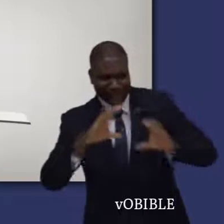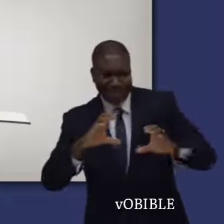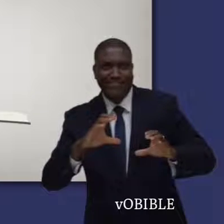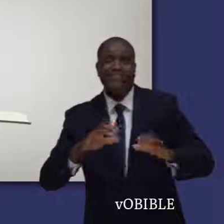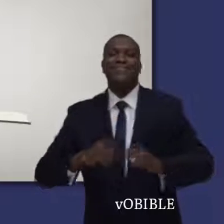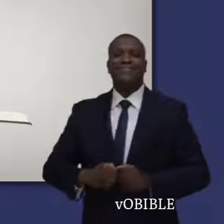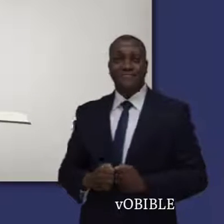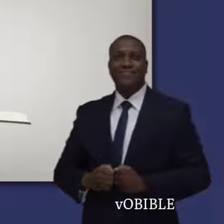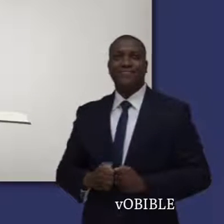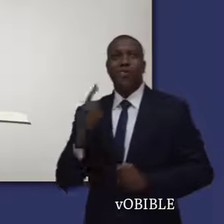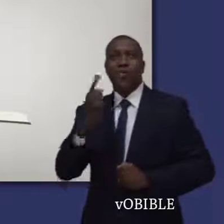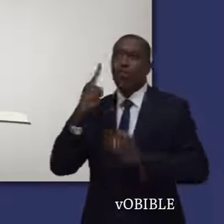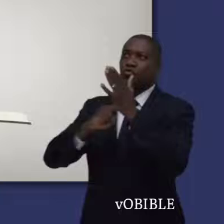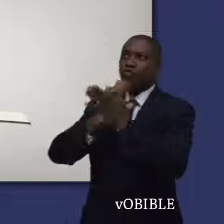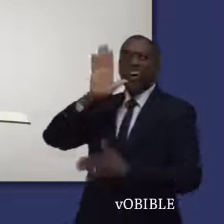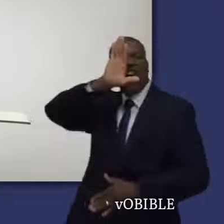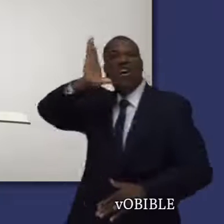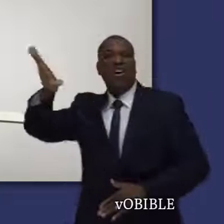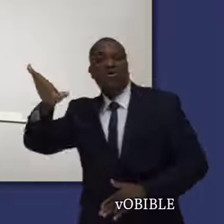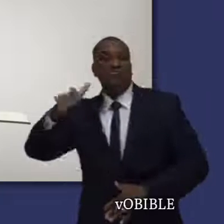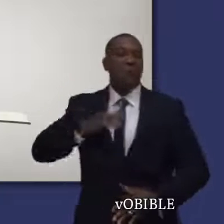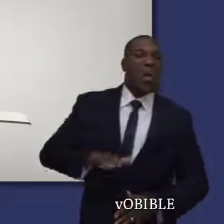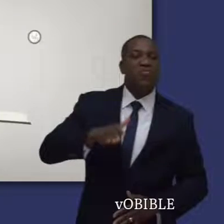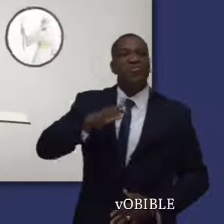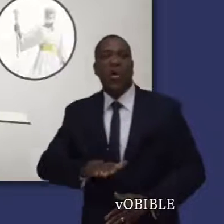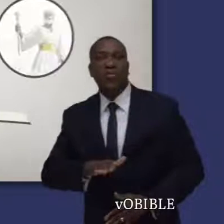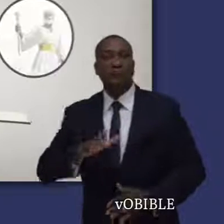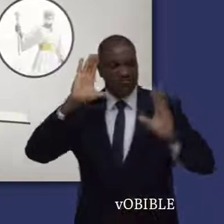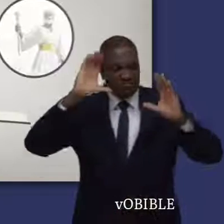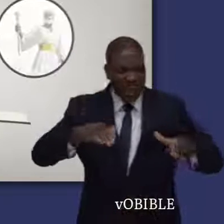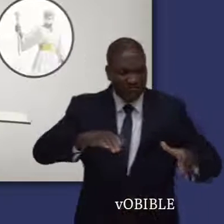put faith in material things and ignore God will not prosper.